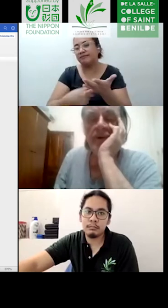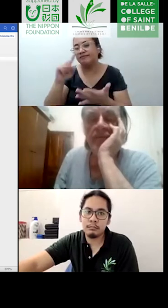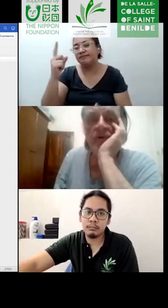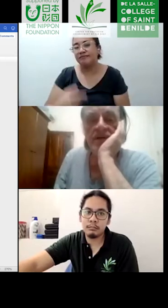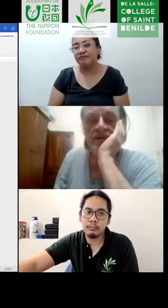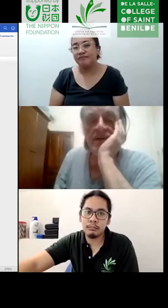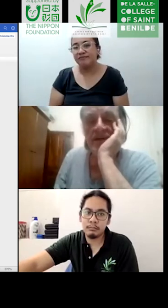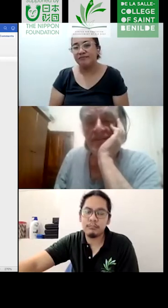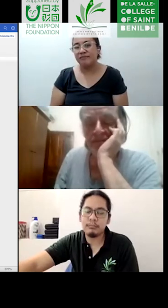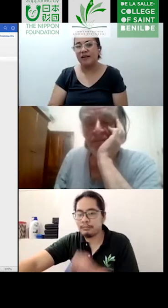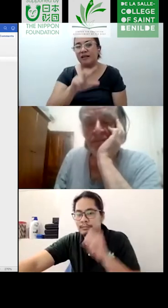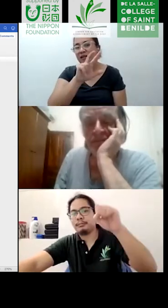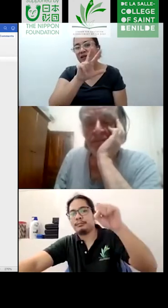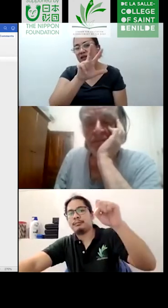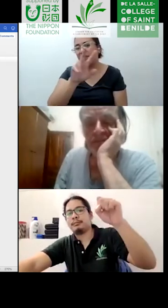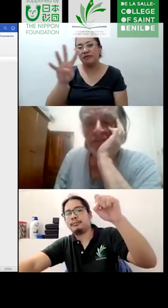Yeah, 3 or 4 signs in a line.